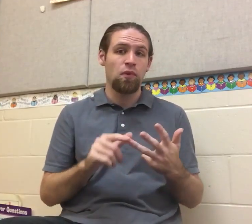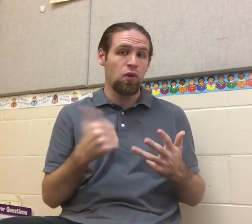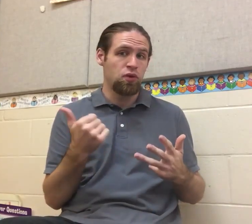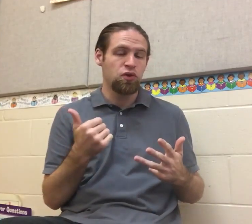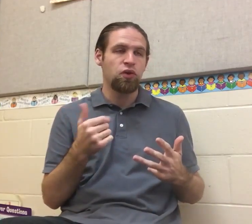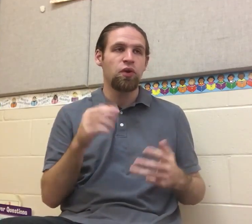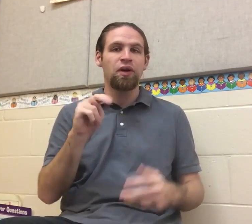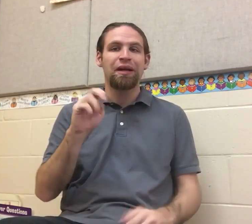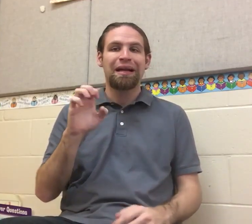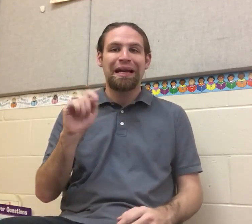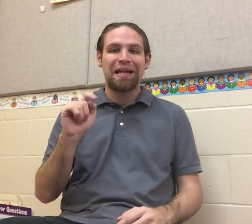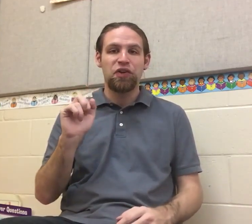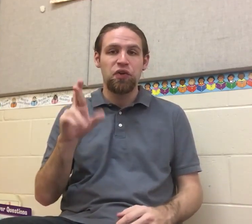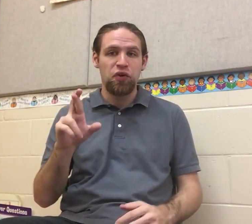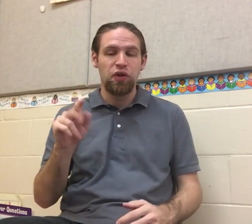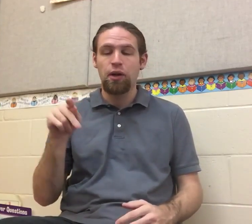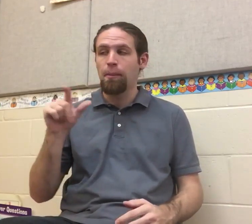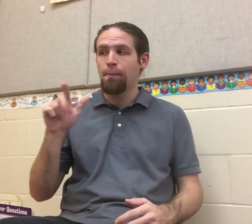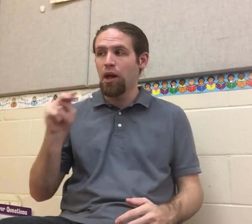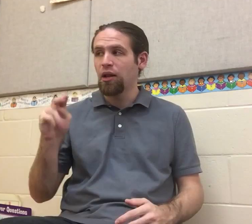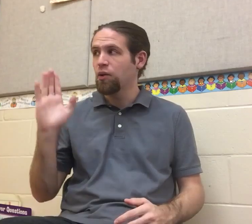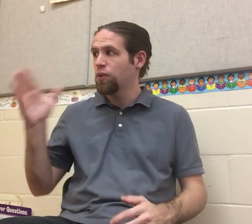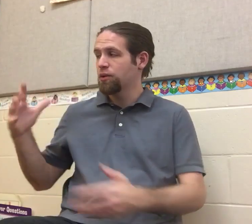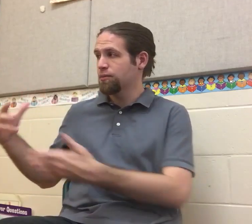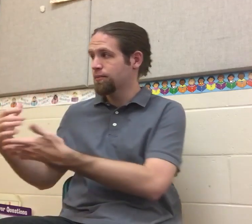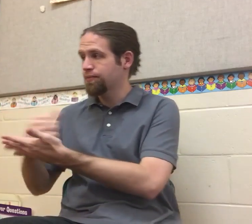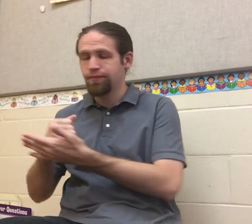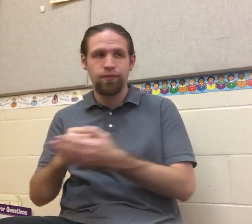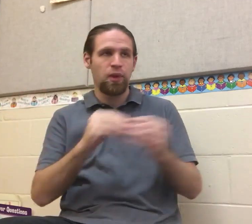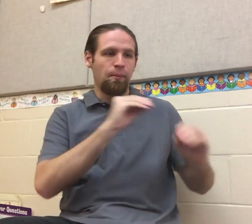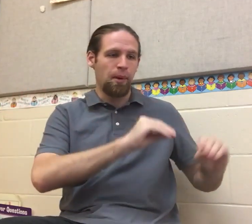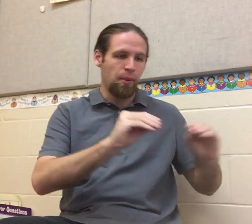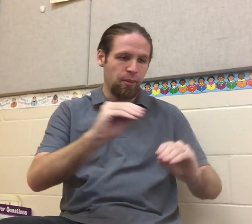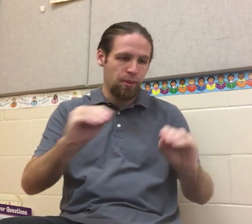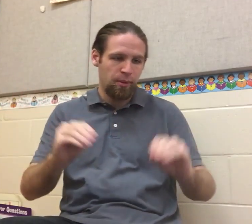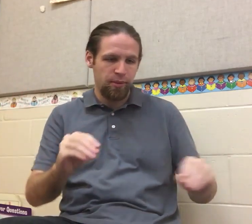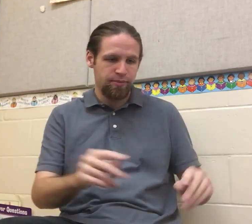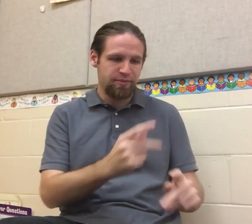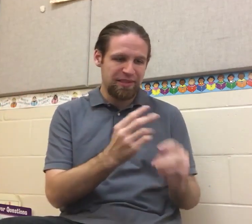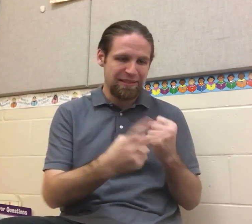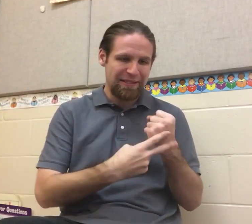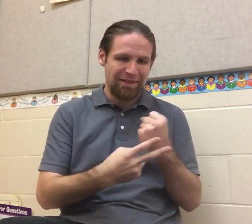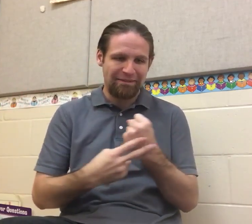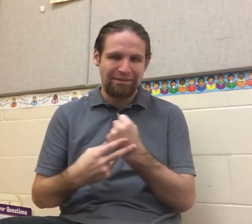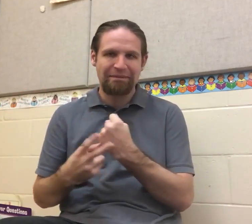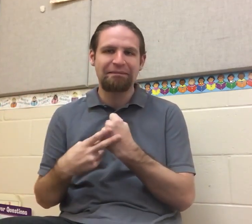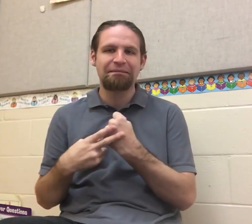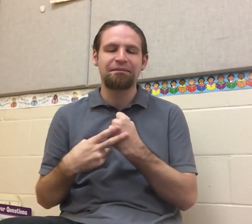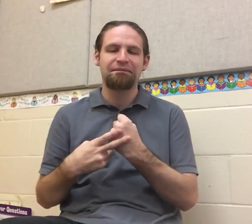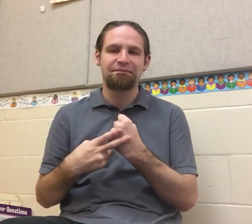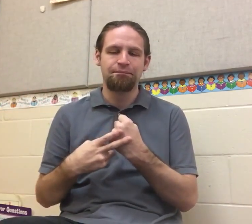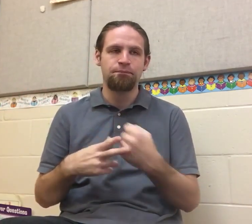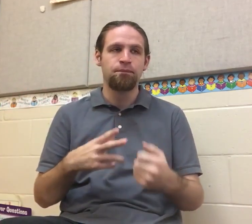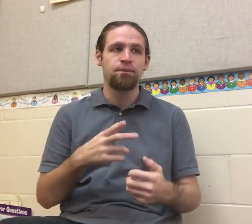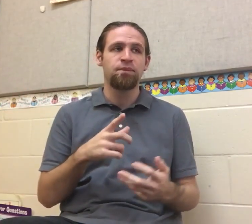Wherever we nest, we build honeycombs. This amazing structure of layered cells is made from a